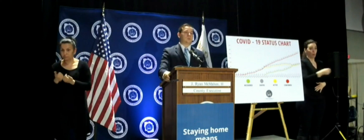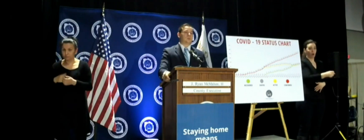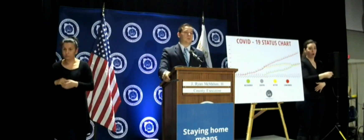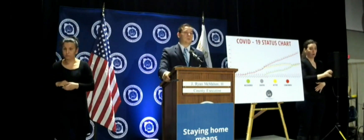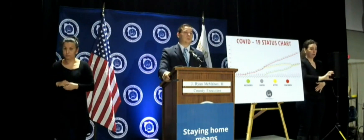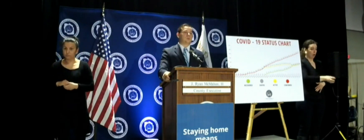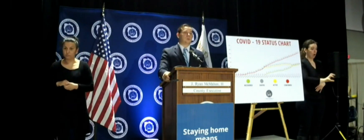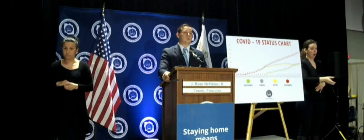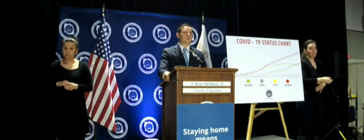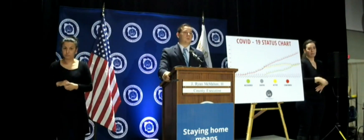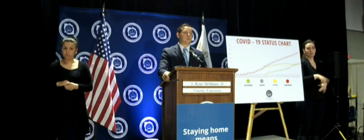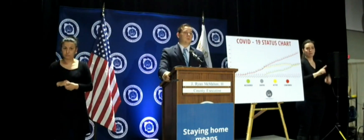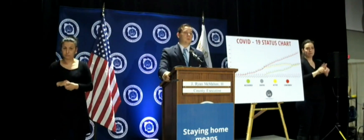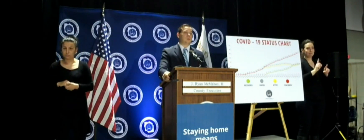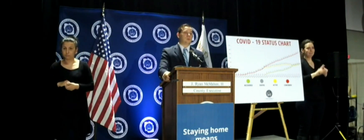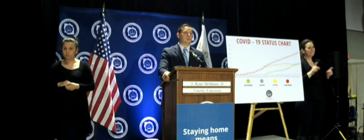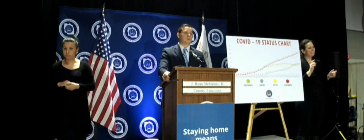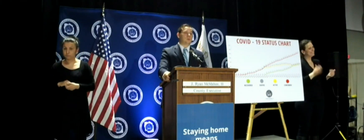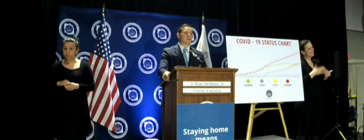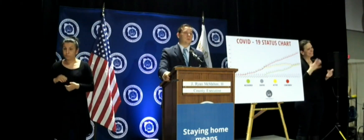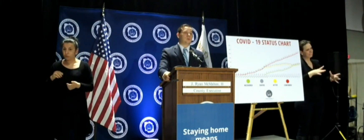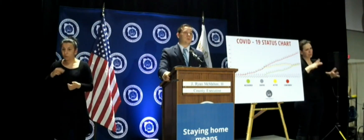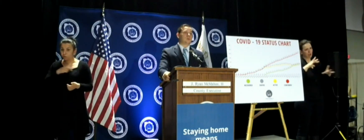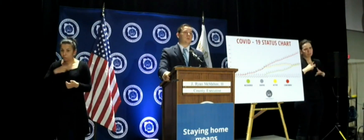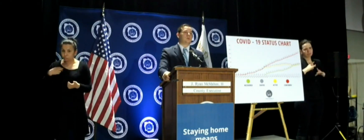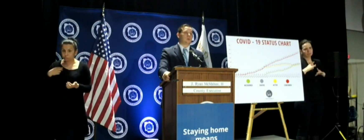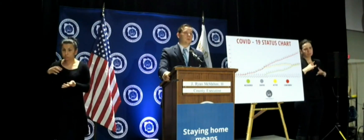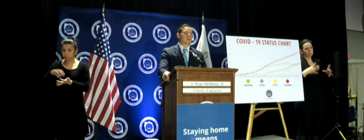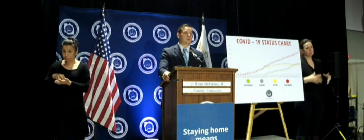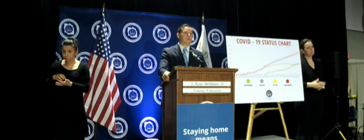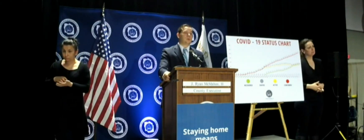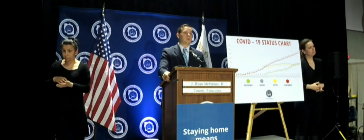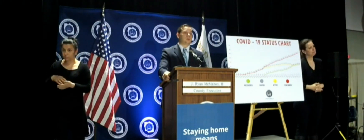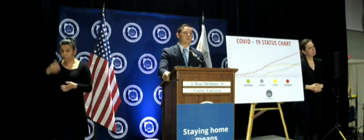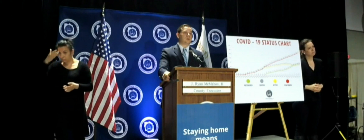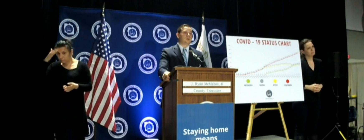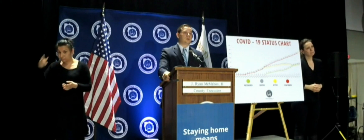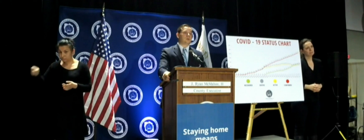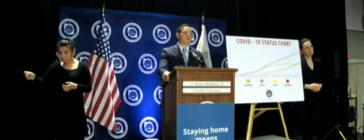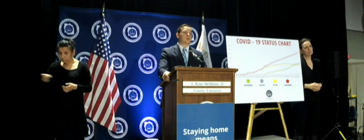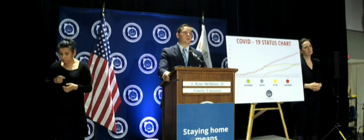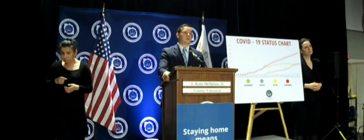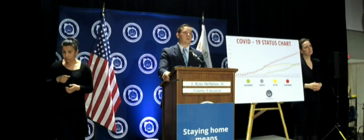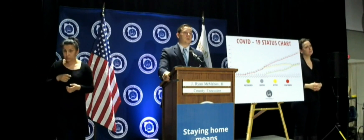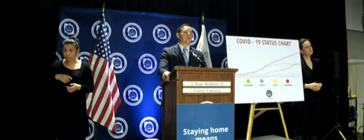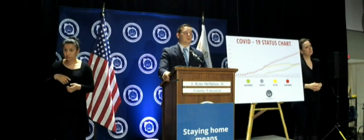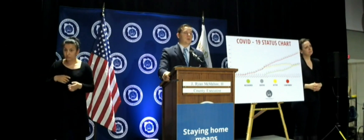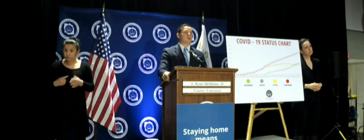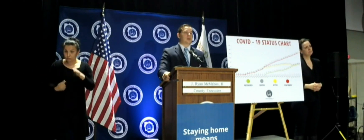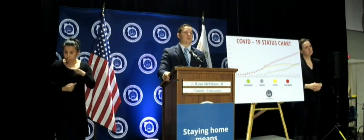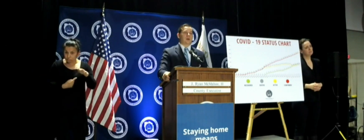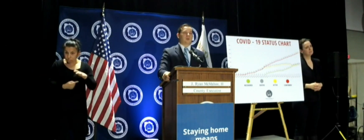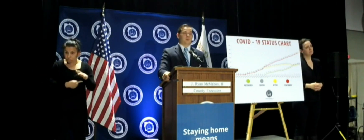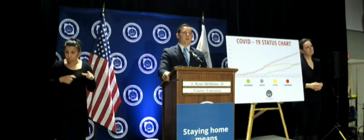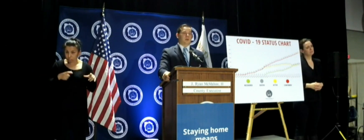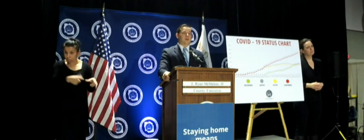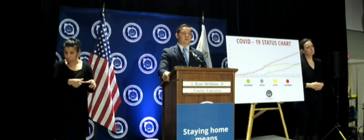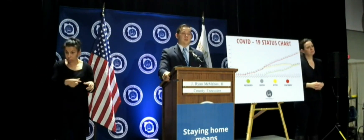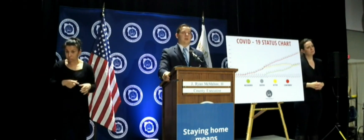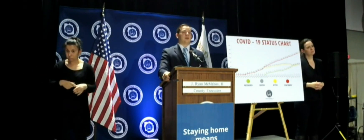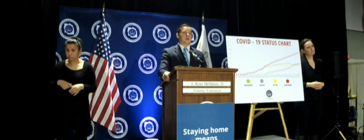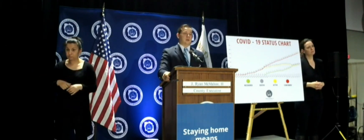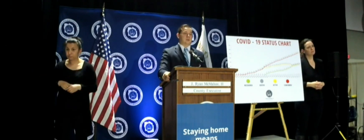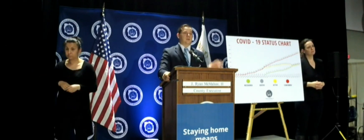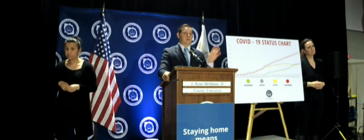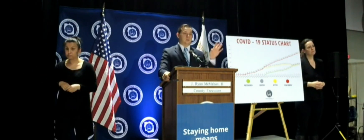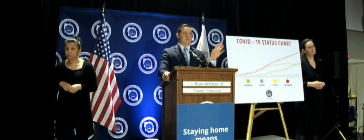the infrastructure to isolate COVID-positive patients, or is there a process to move them to protect the remaining? they do have the ability to